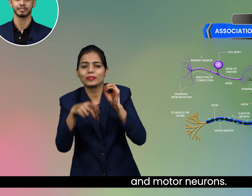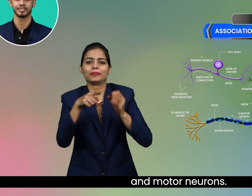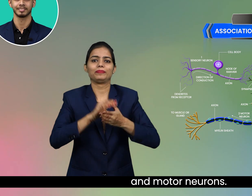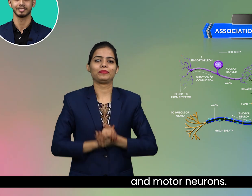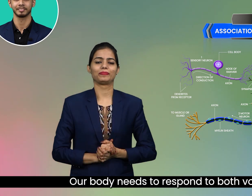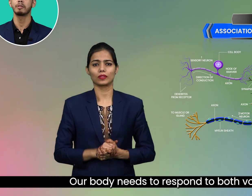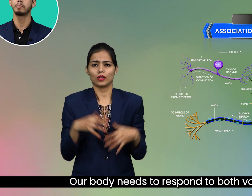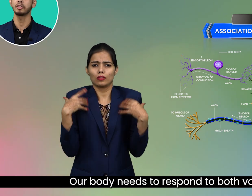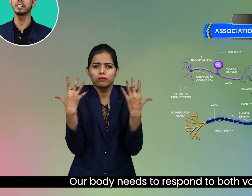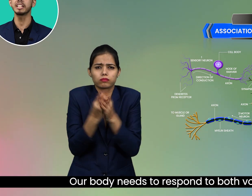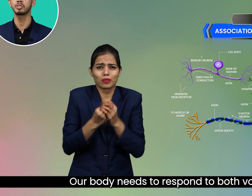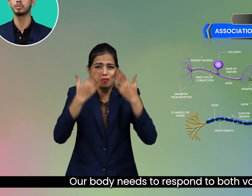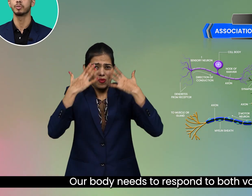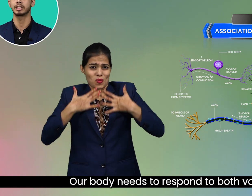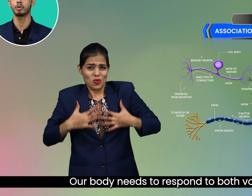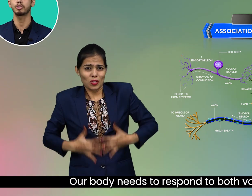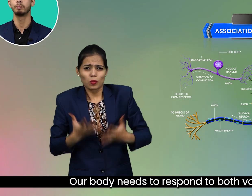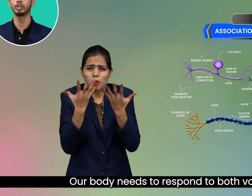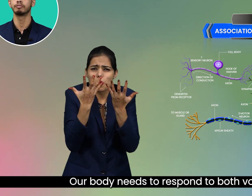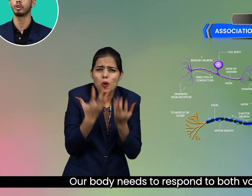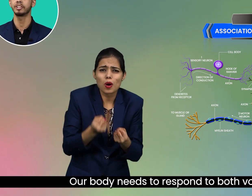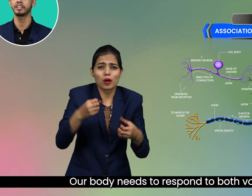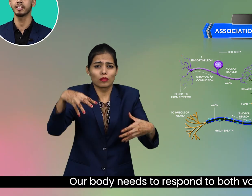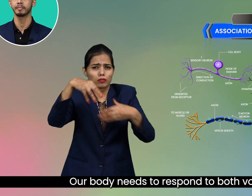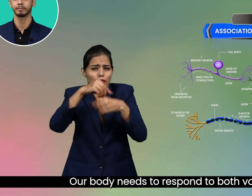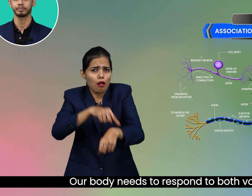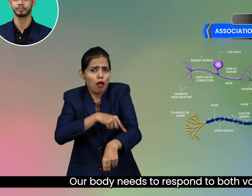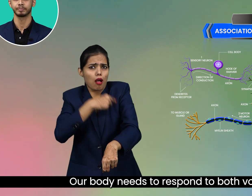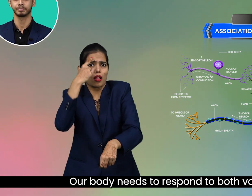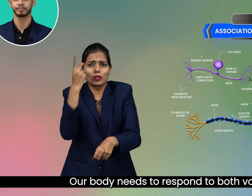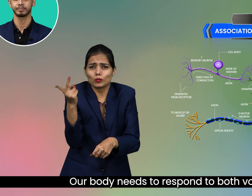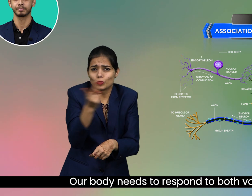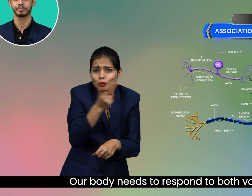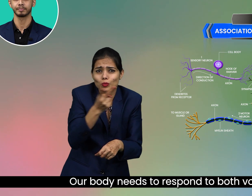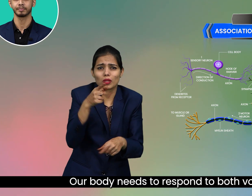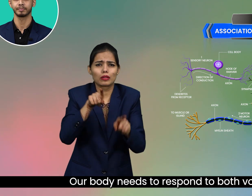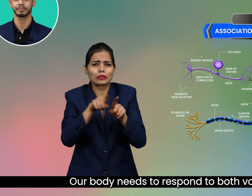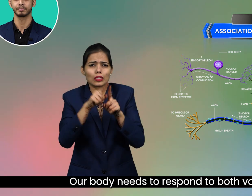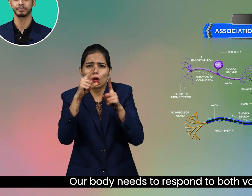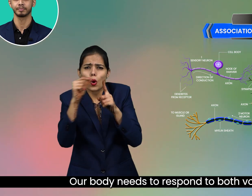Our body needs to respond to both voluntary